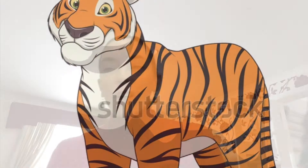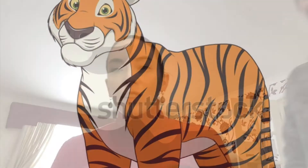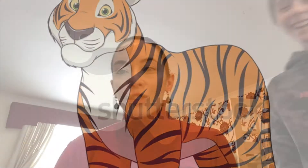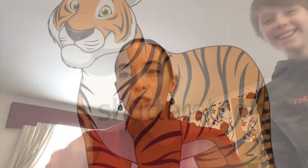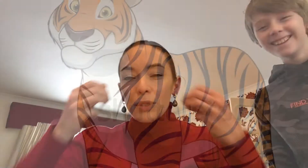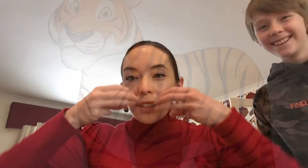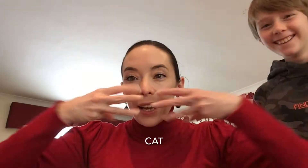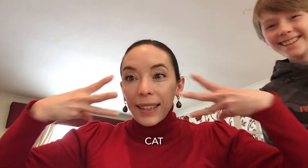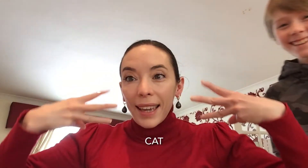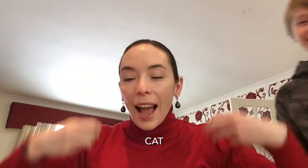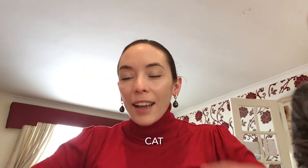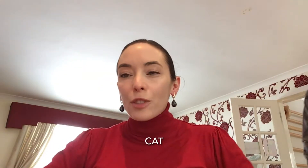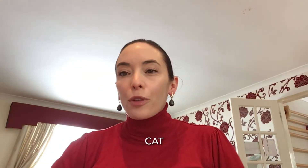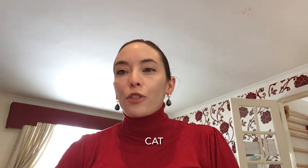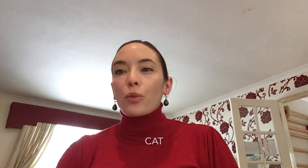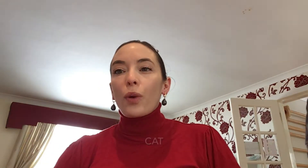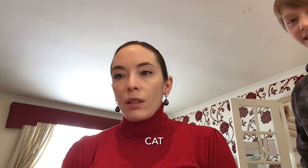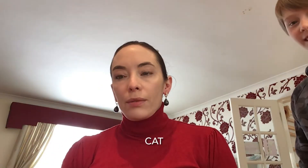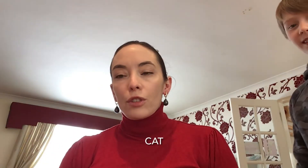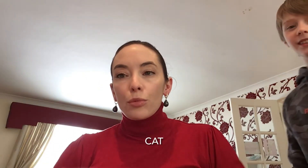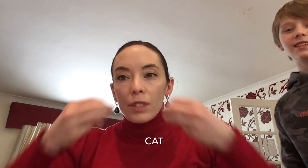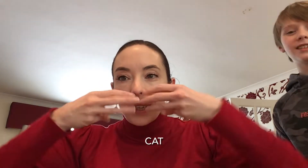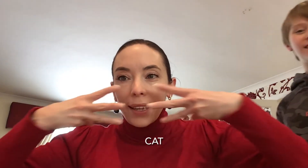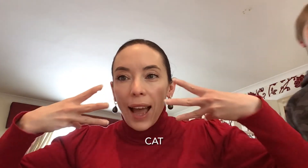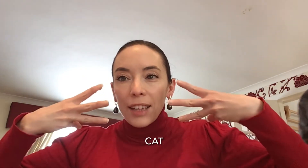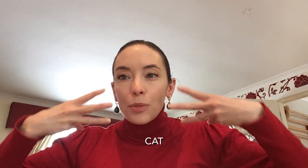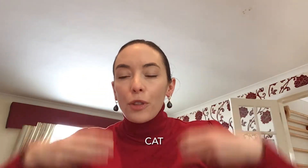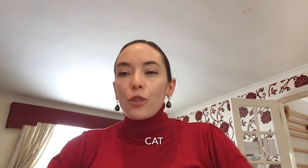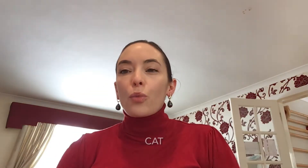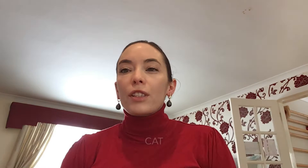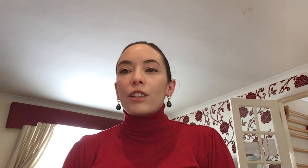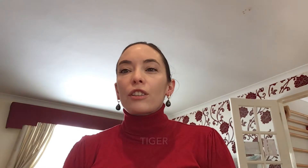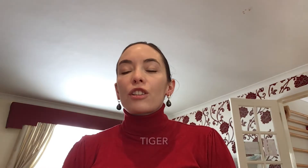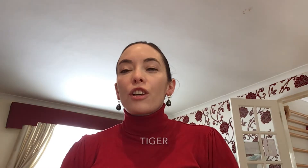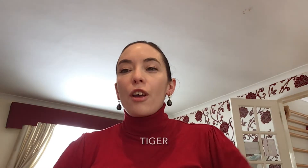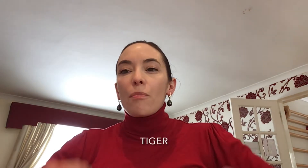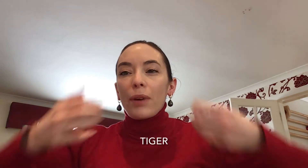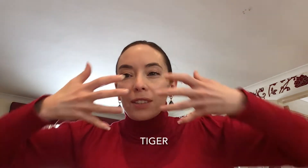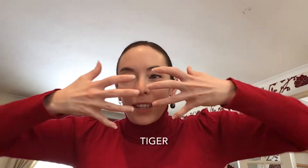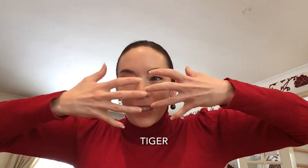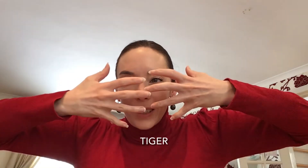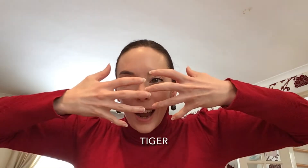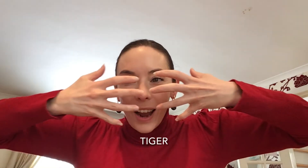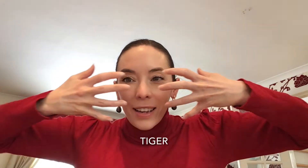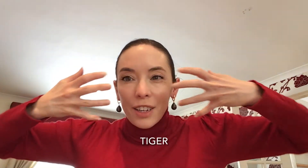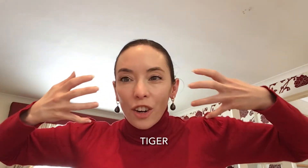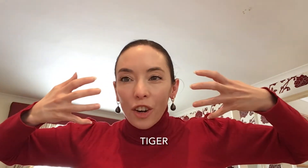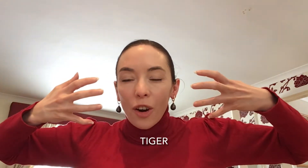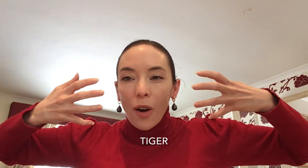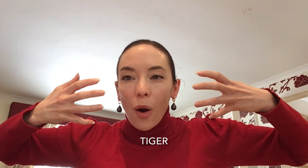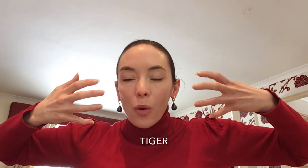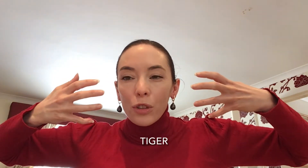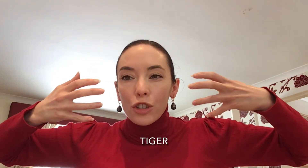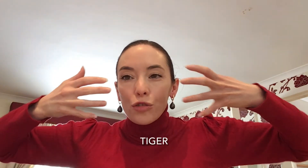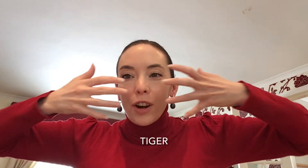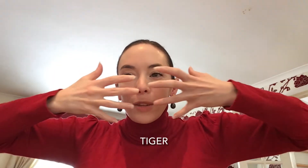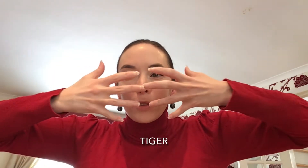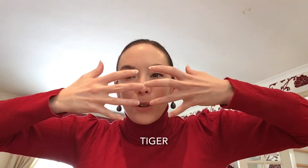So you would sign cat with your So you would sign cat with your whiskers, but a tiger, all the stripes are